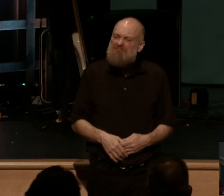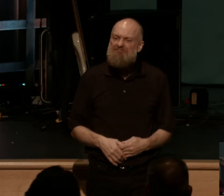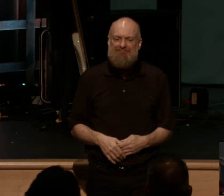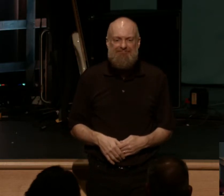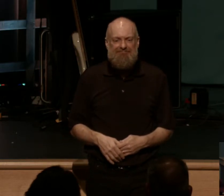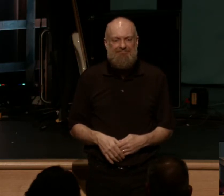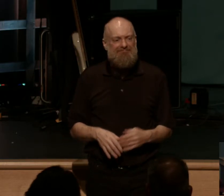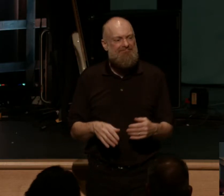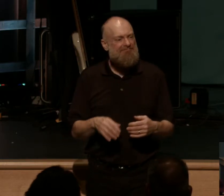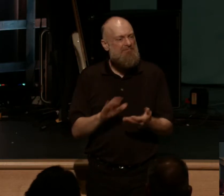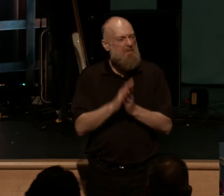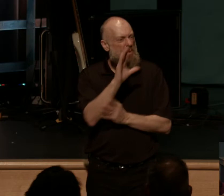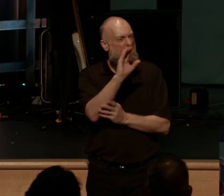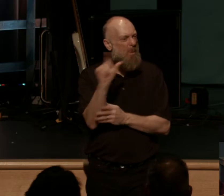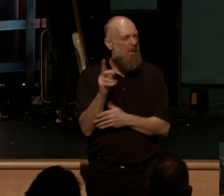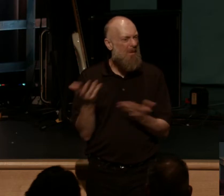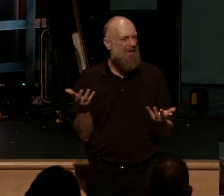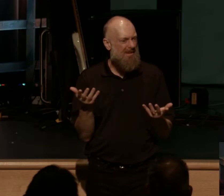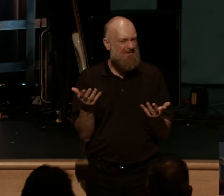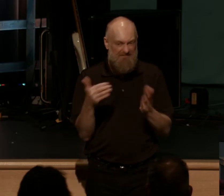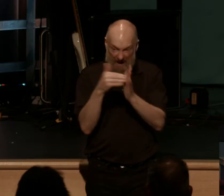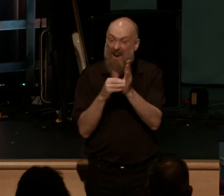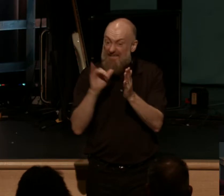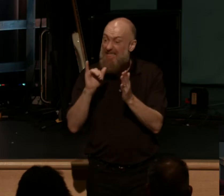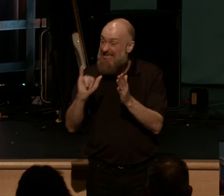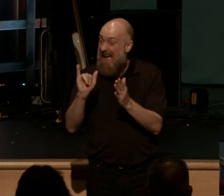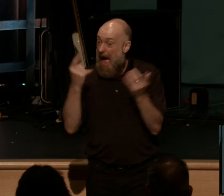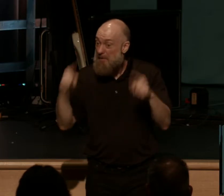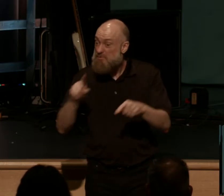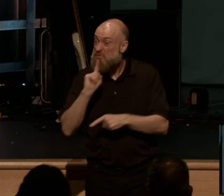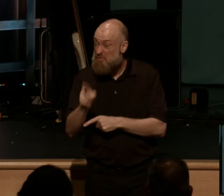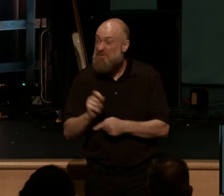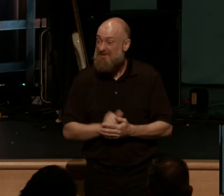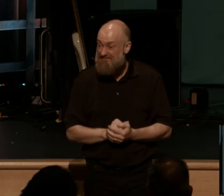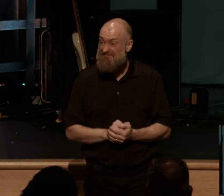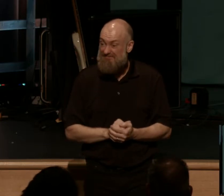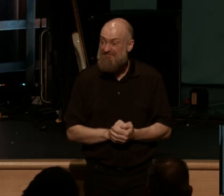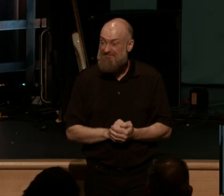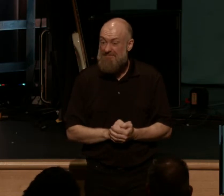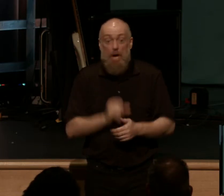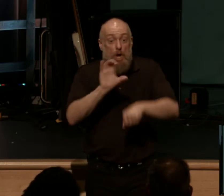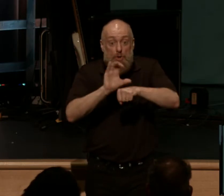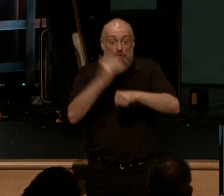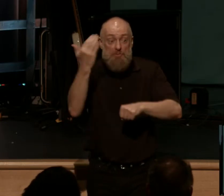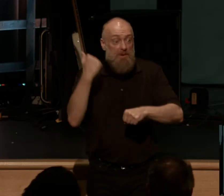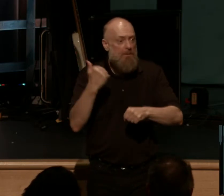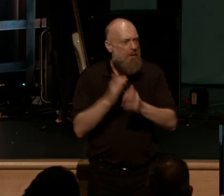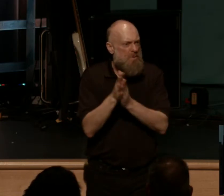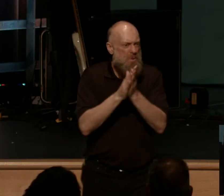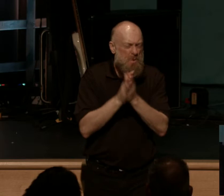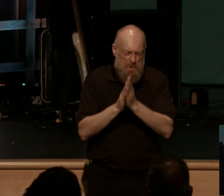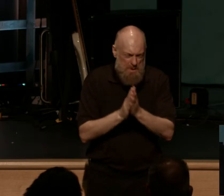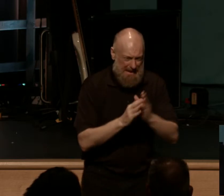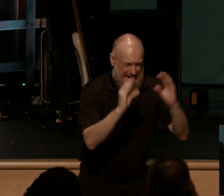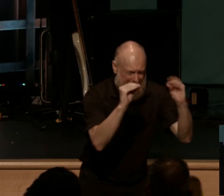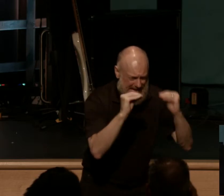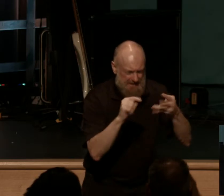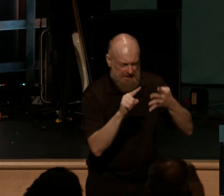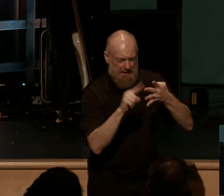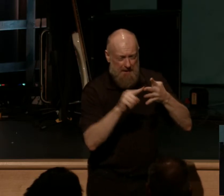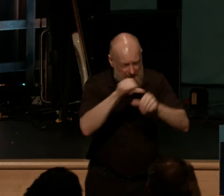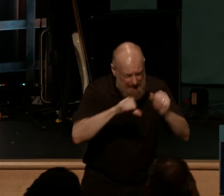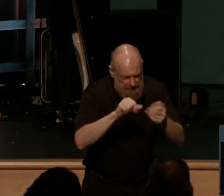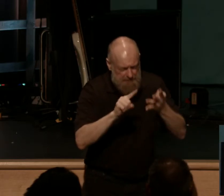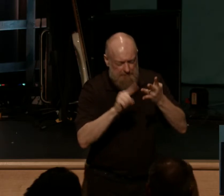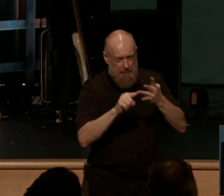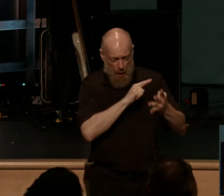Christ. How often that is so true. The early church was so devoted to teaching and fellowship, the breaking of